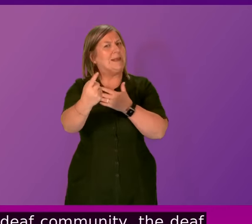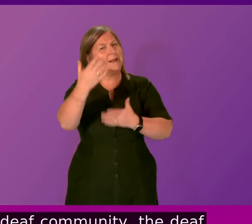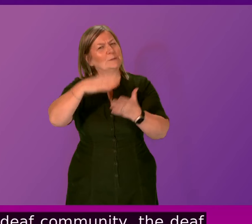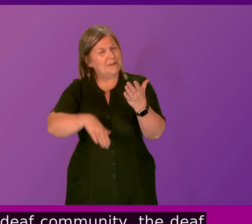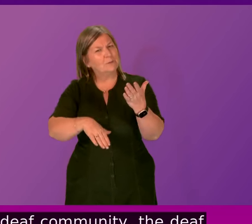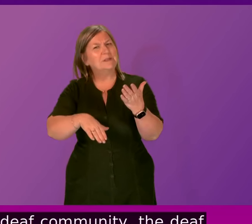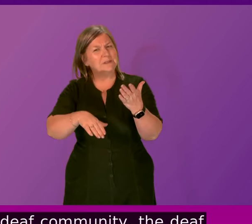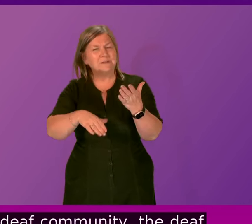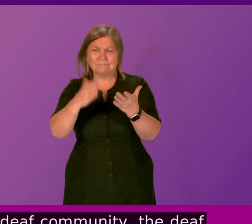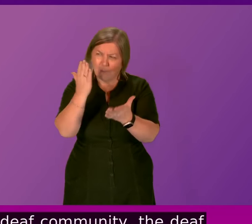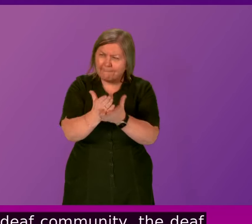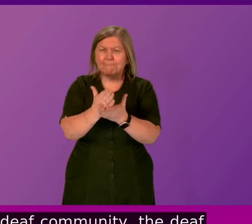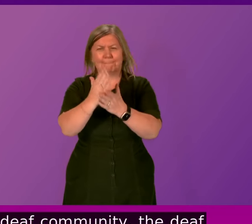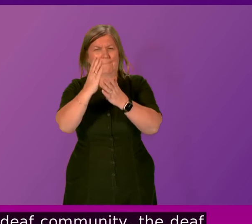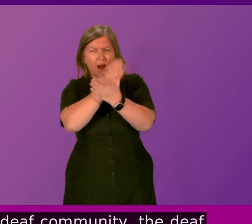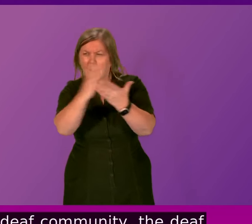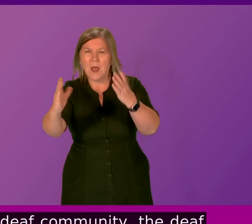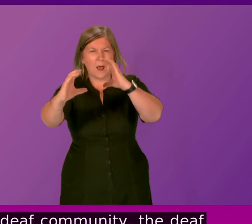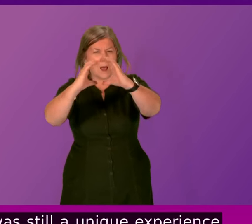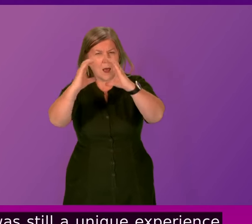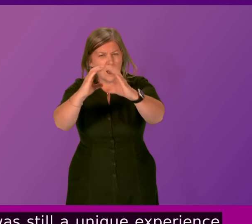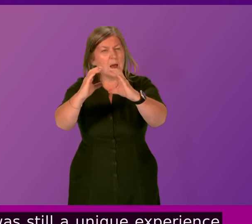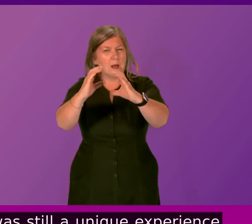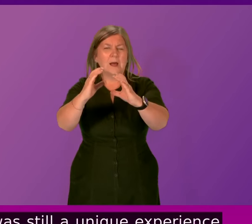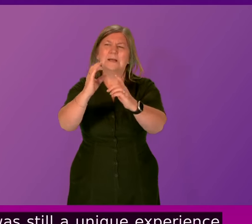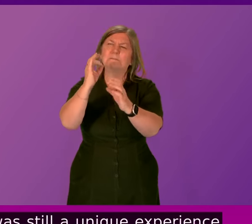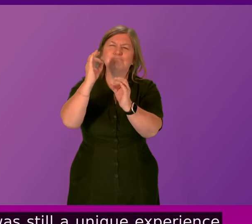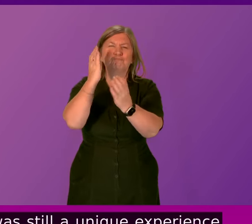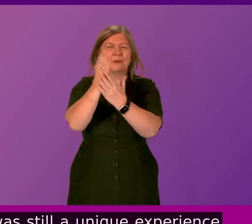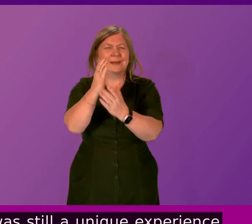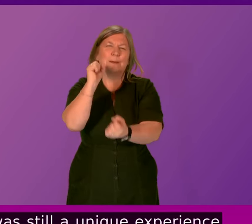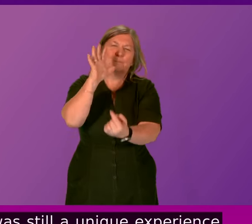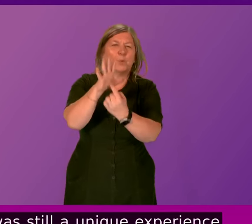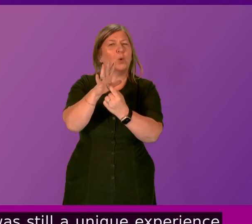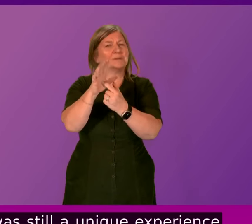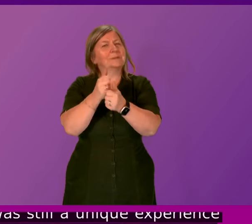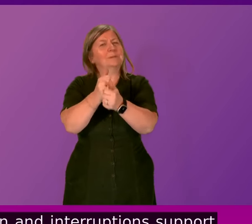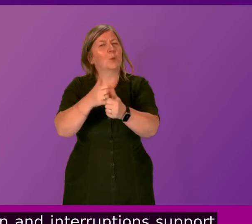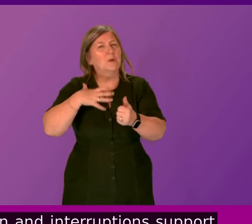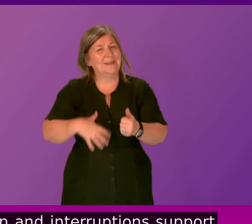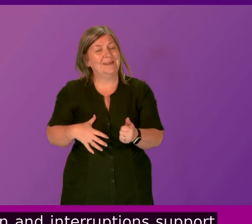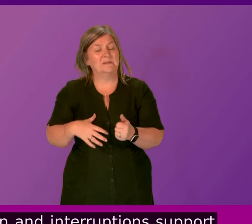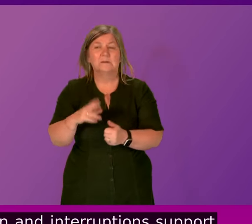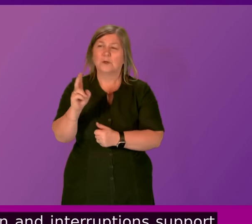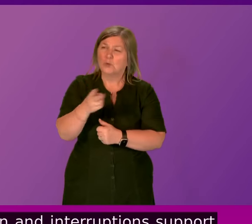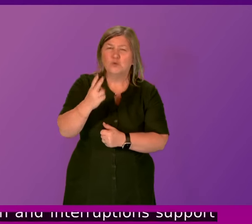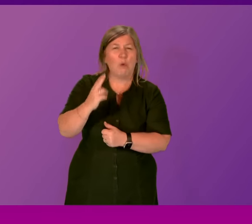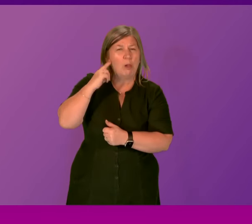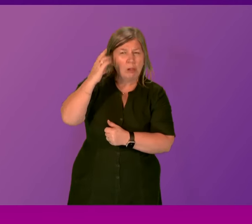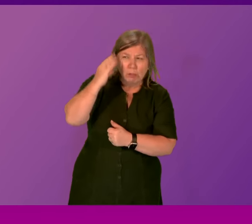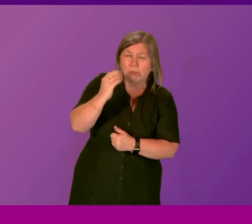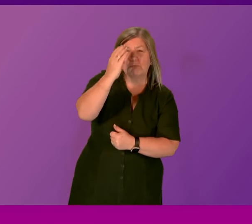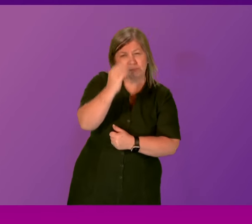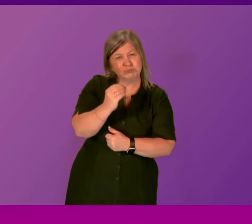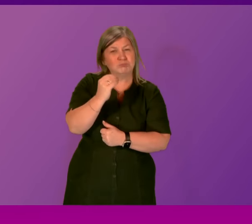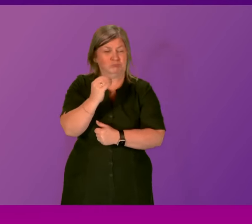with distinct communication and interaction support needs. Dual sensory impairment or loss, or the loss of sight and